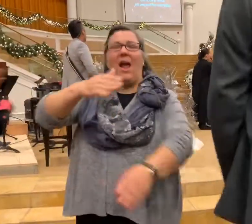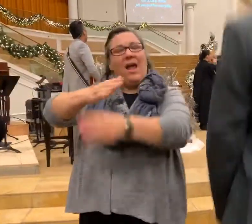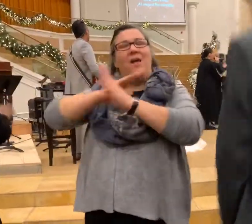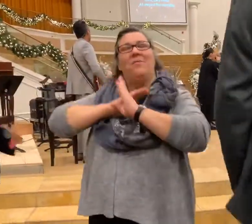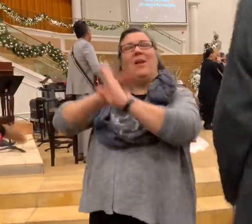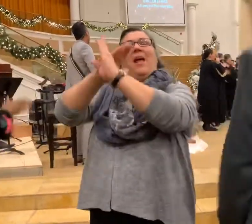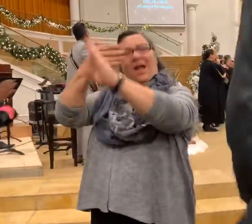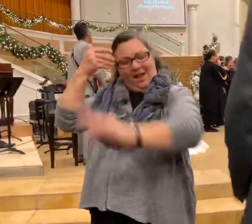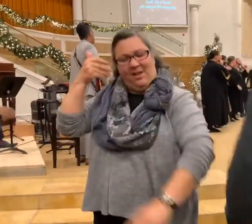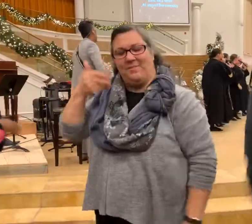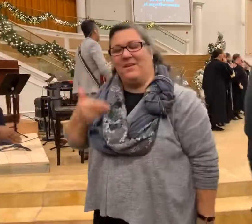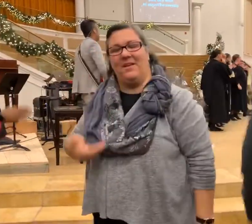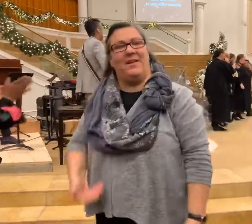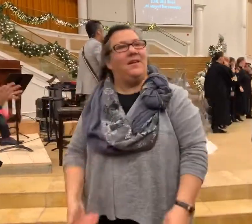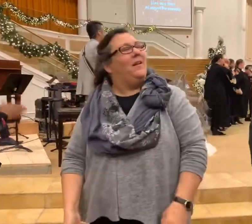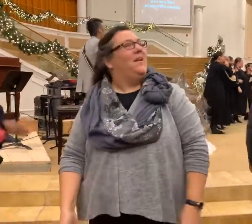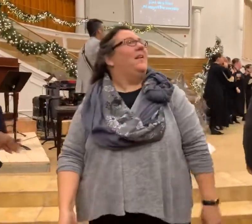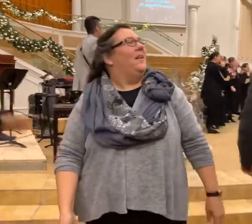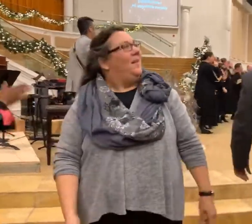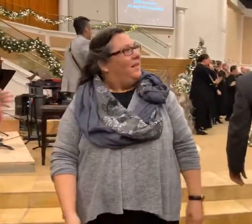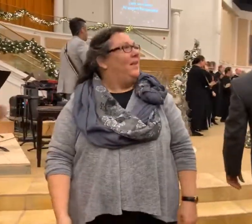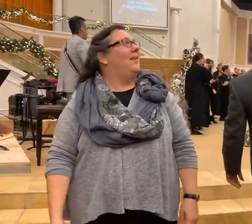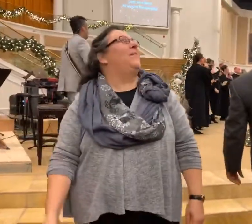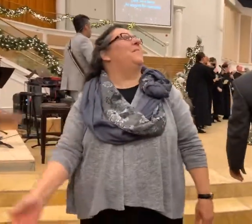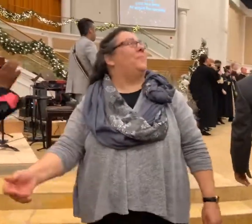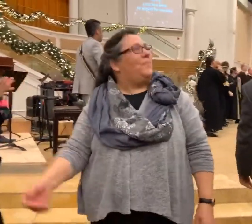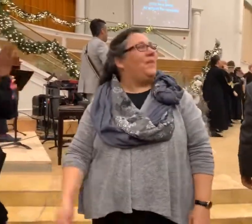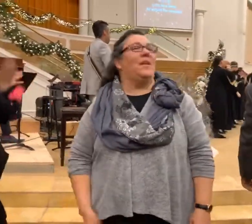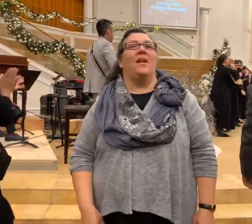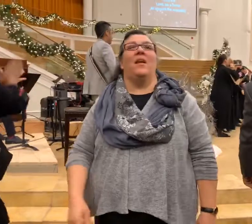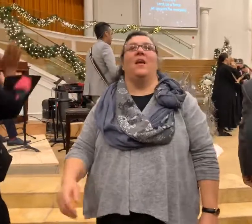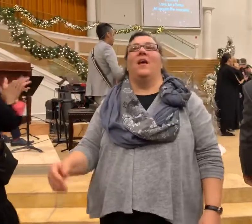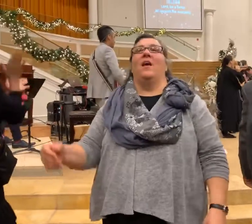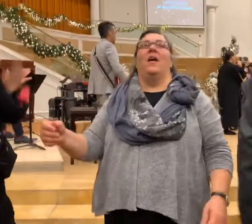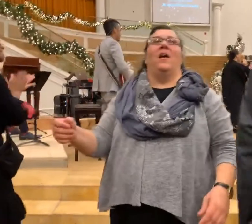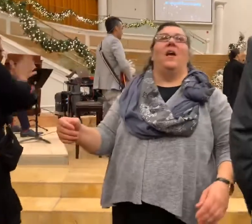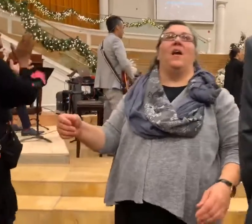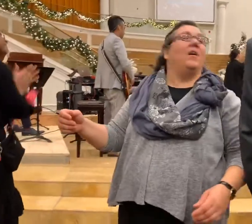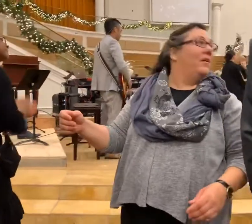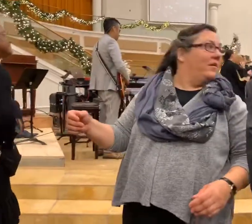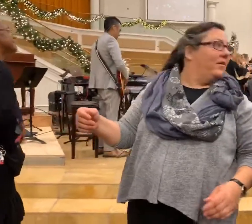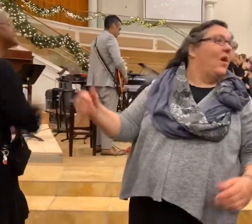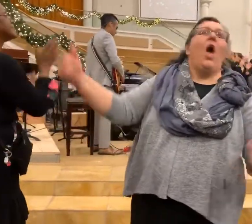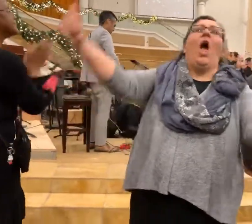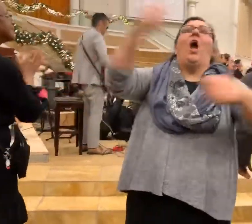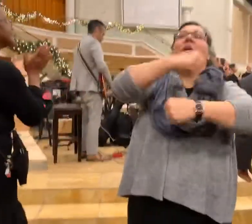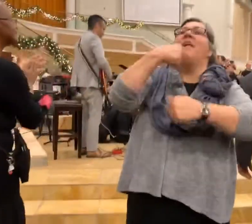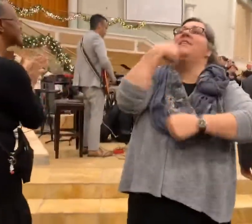Somebody else.